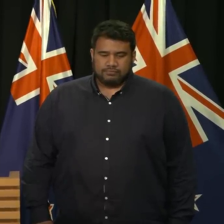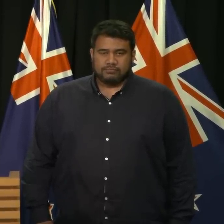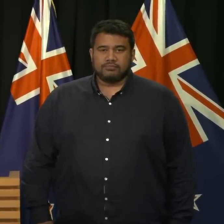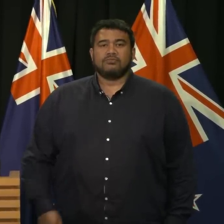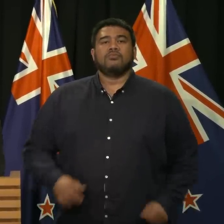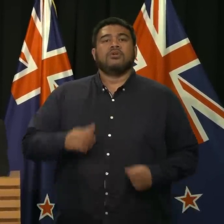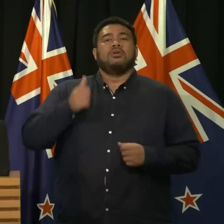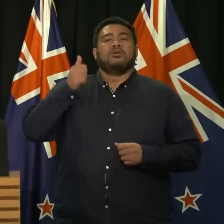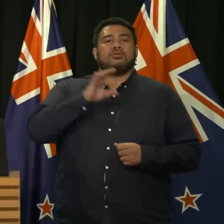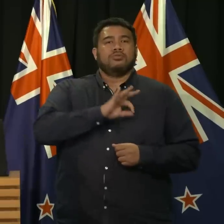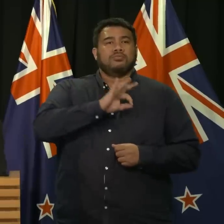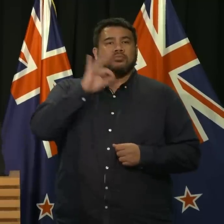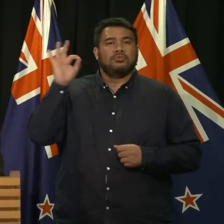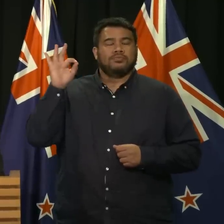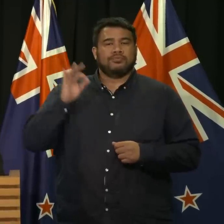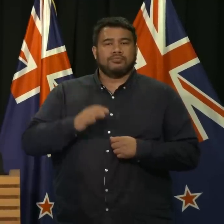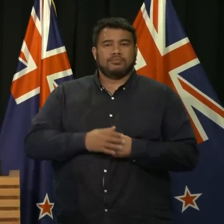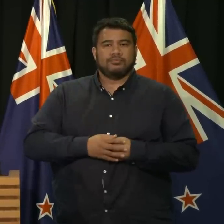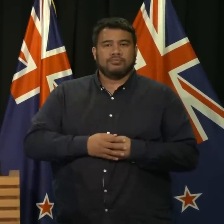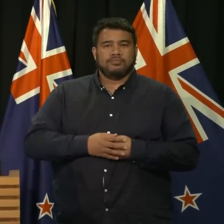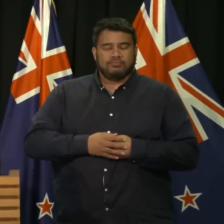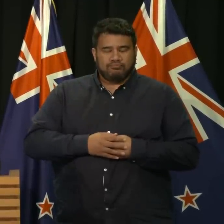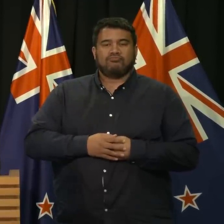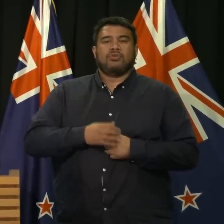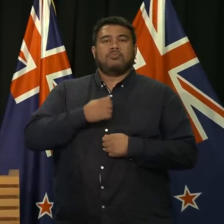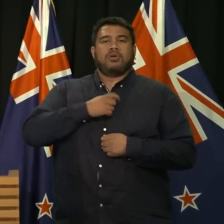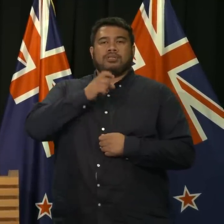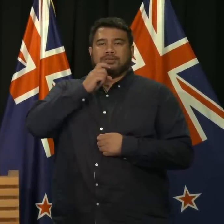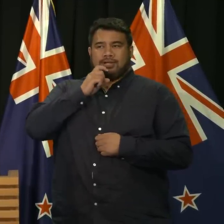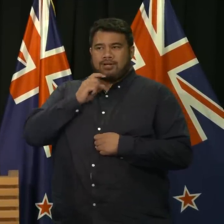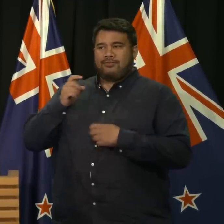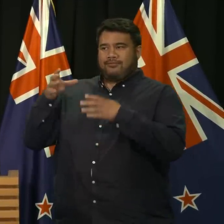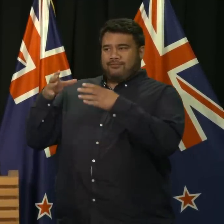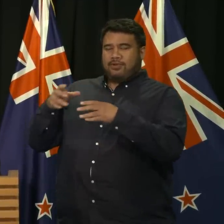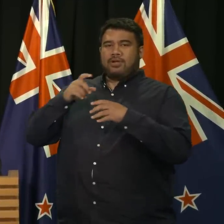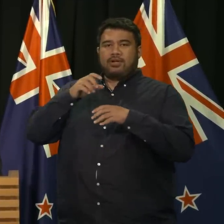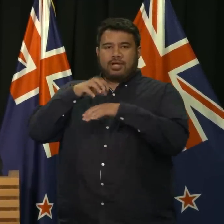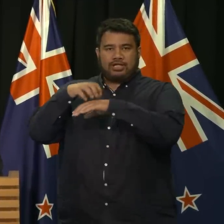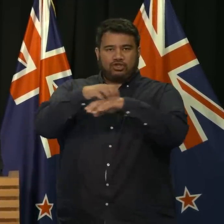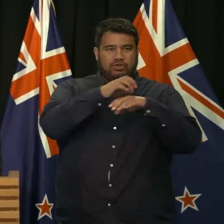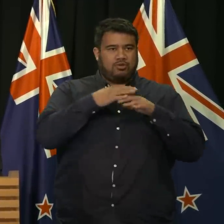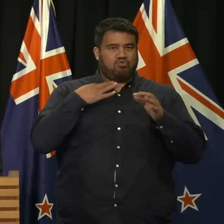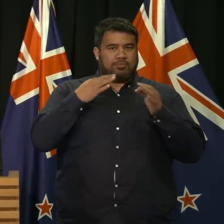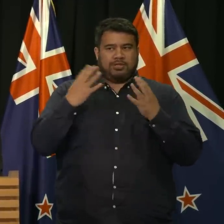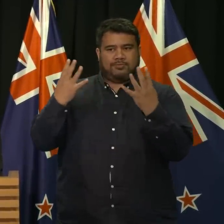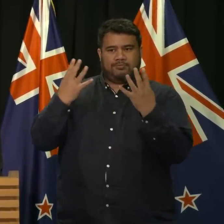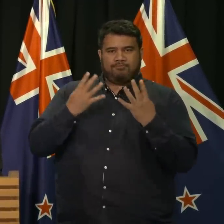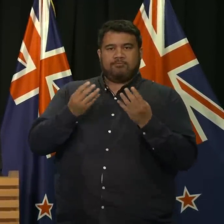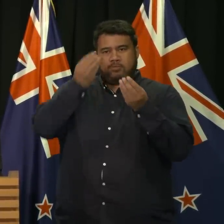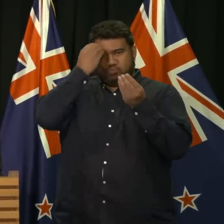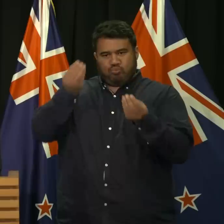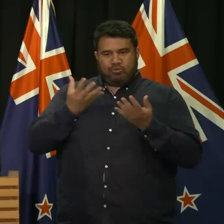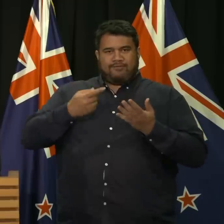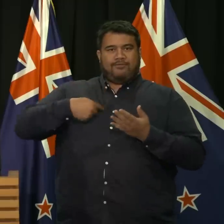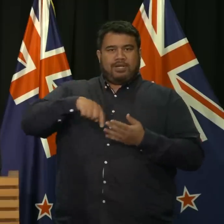Good morning. I have just been briefed by officials and agency representatives, and I can provide you all with the following